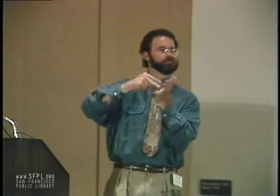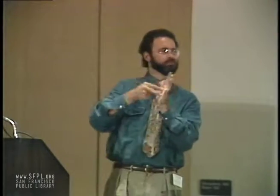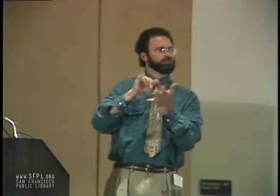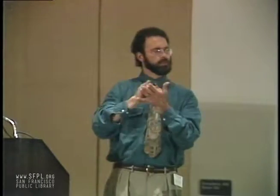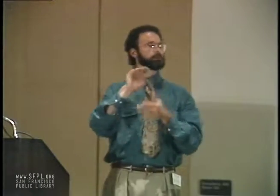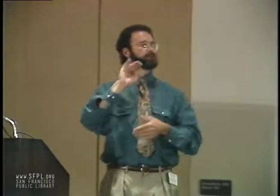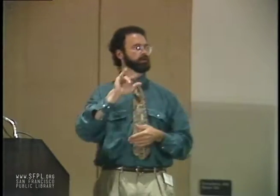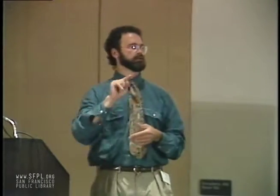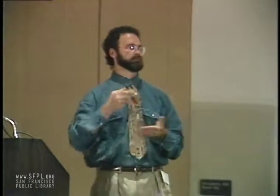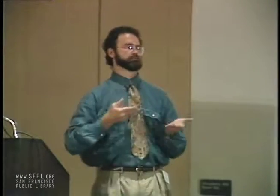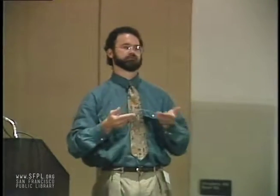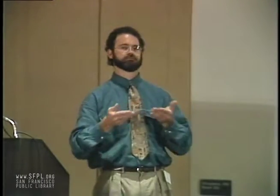somewhat.